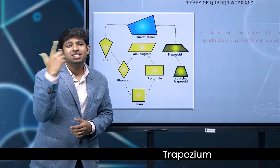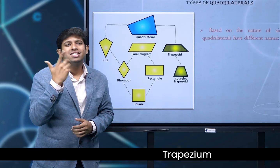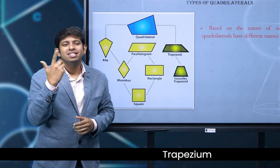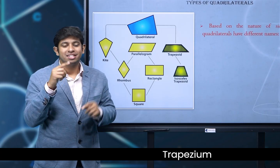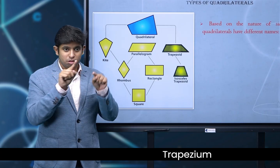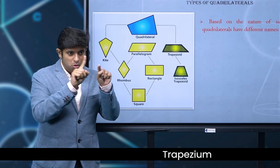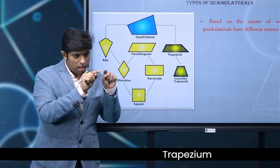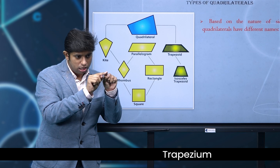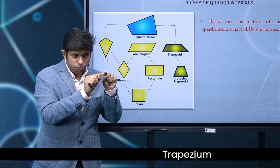Trapezium,